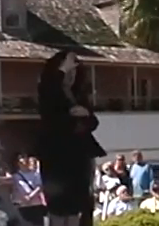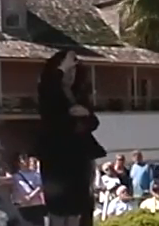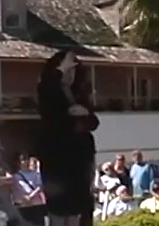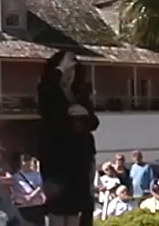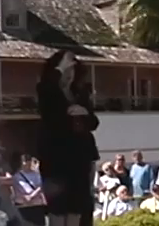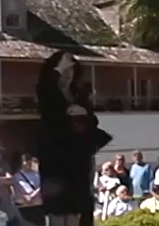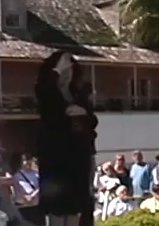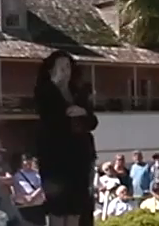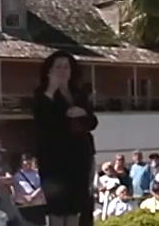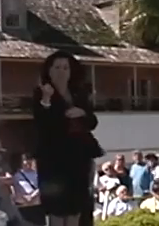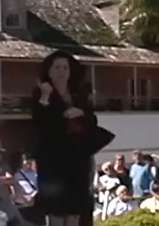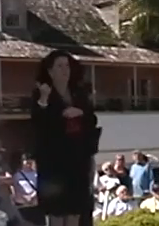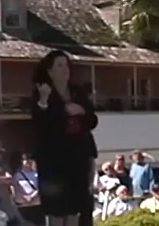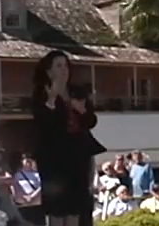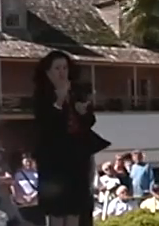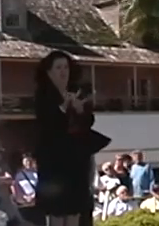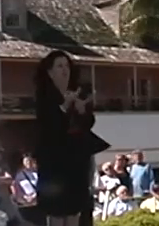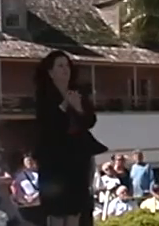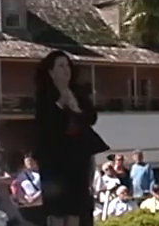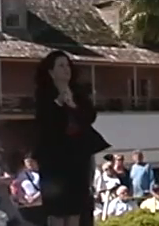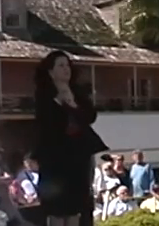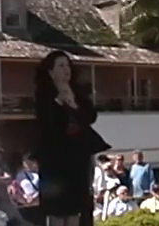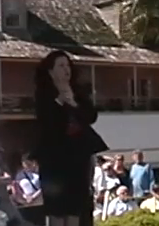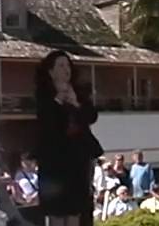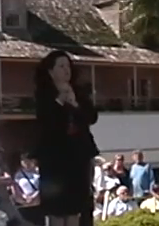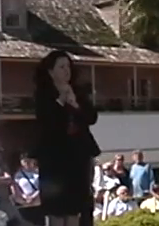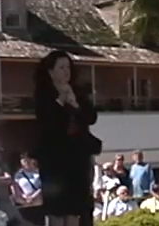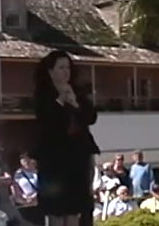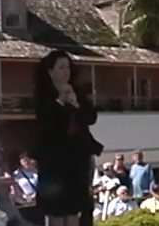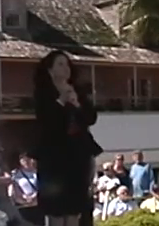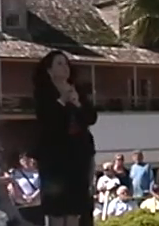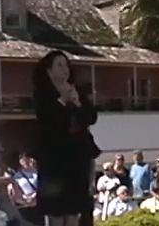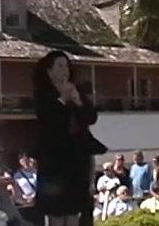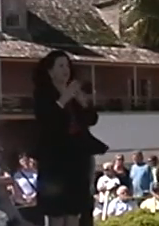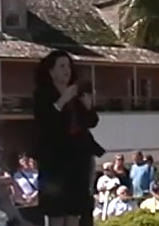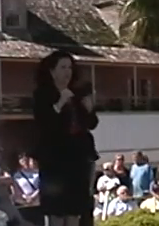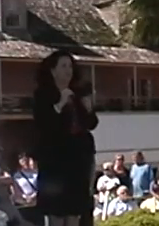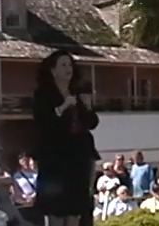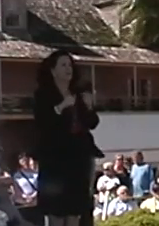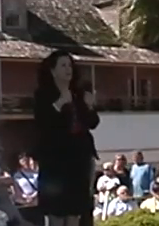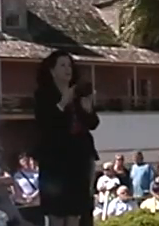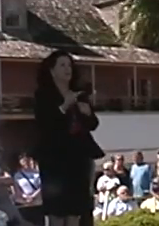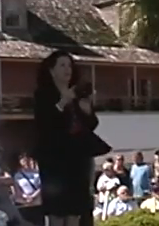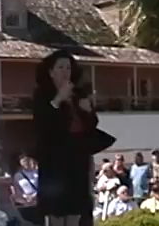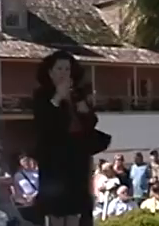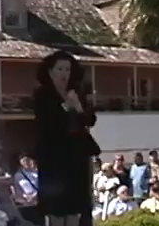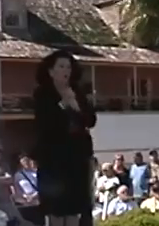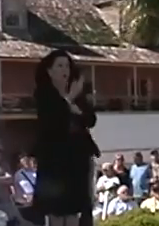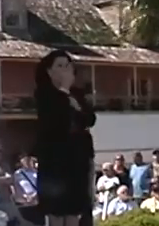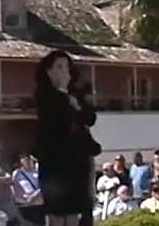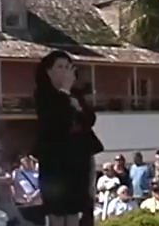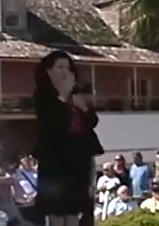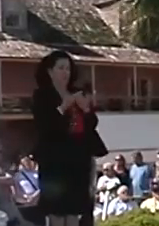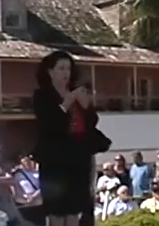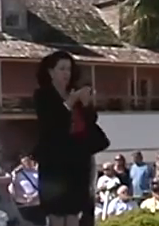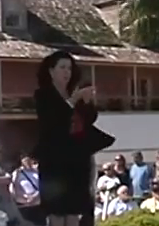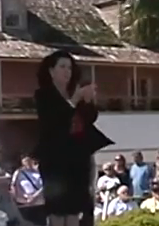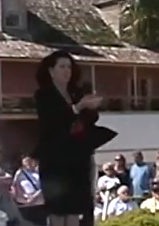own trip to areas situated to the north of the neighboring island, obtaining 3 ships for this